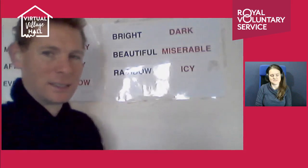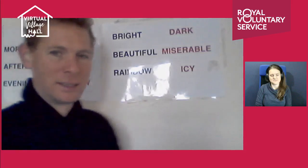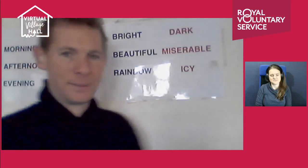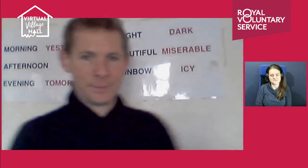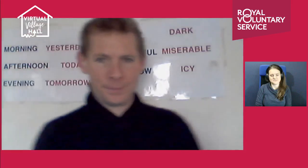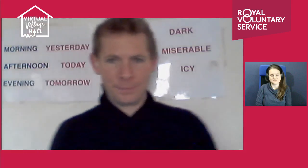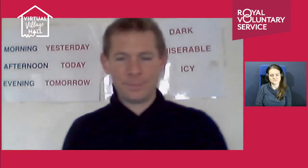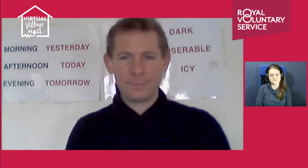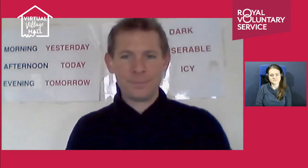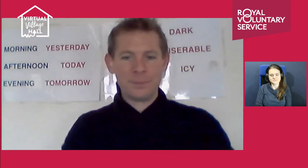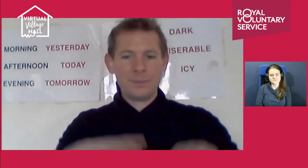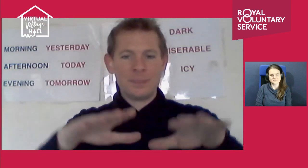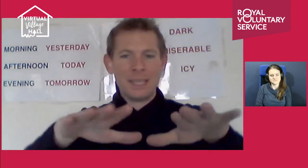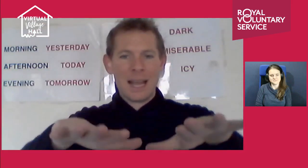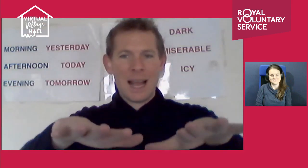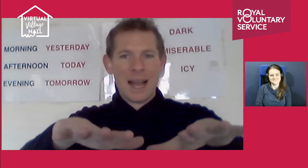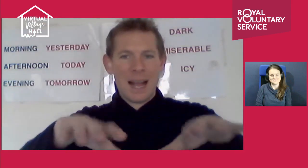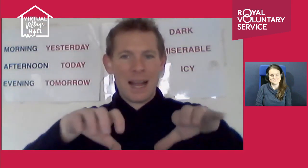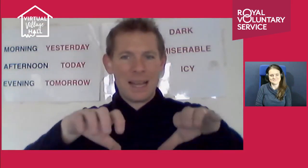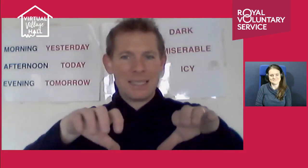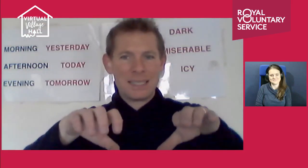Icy.